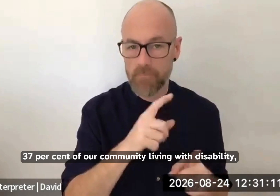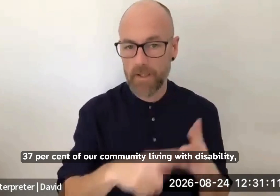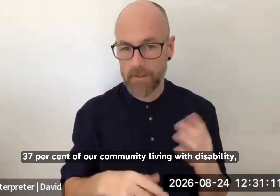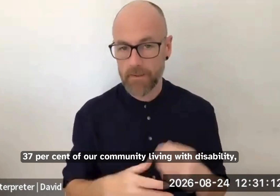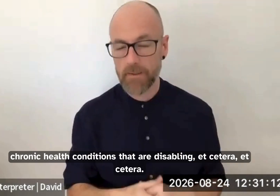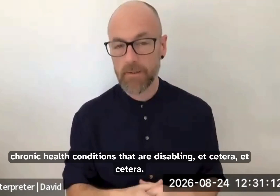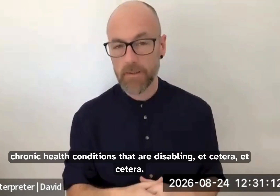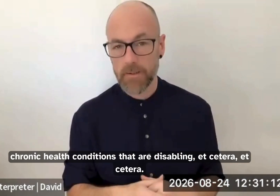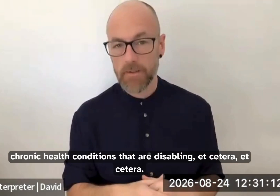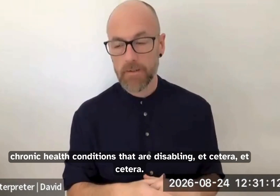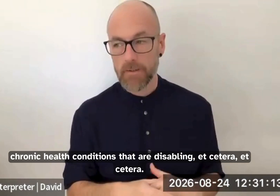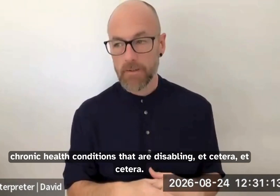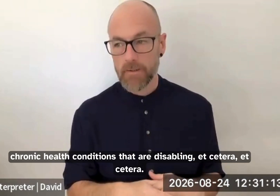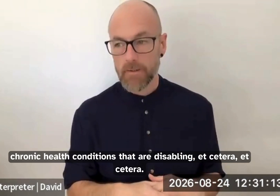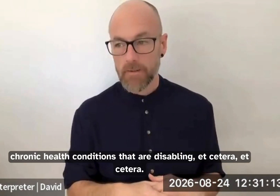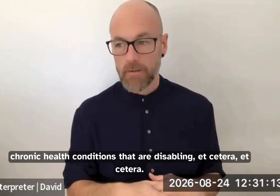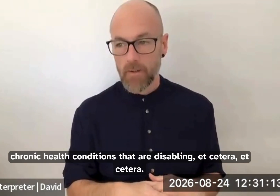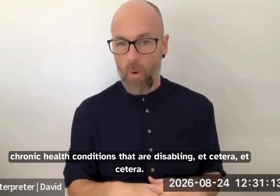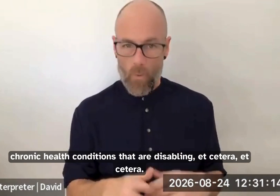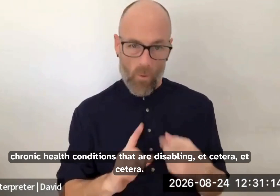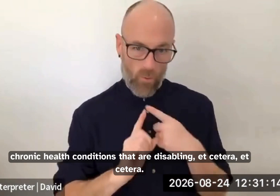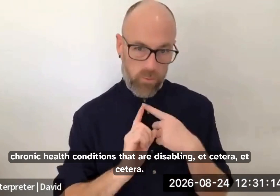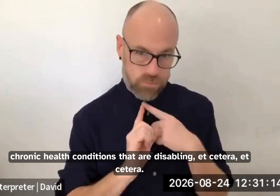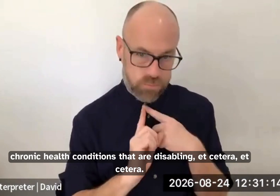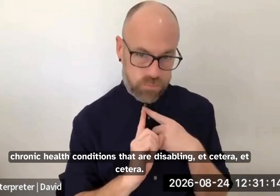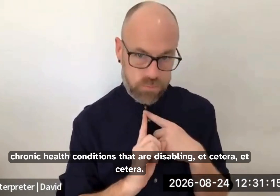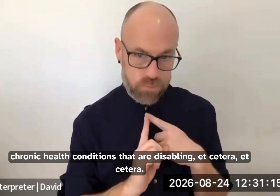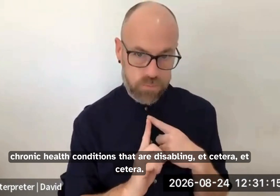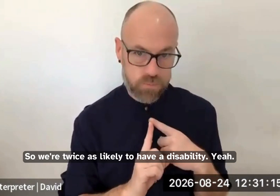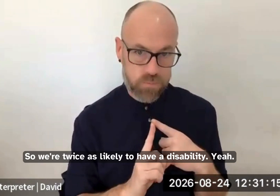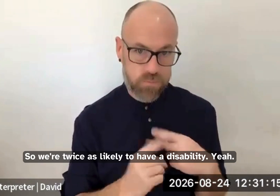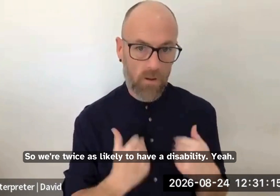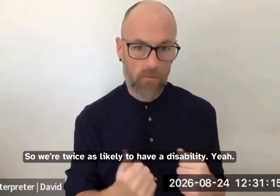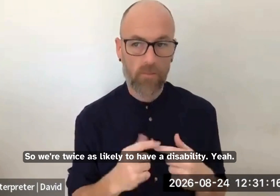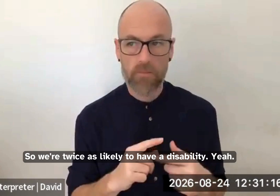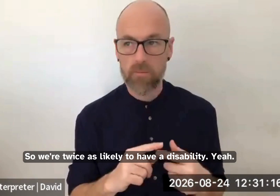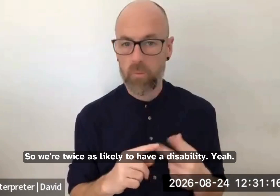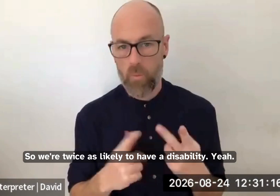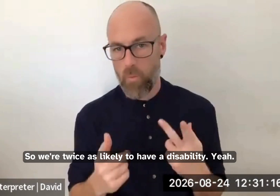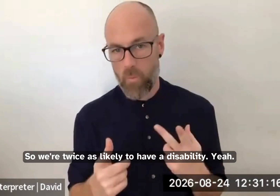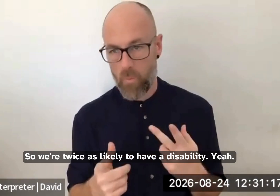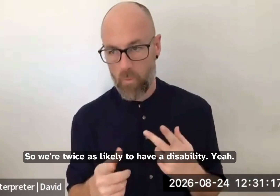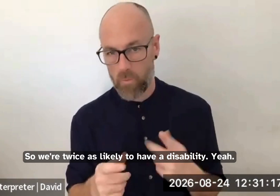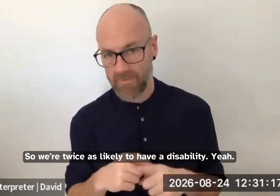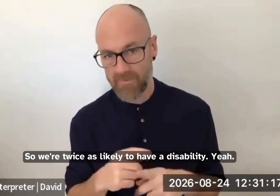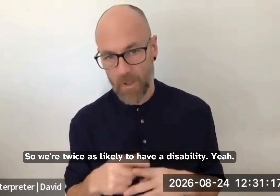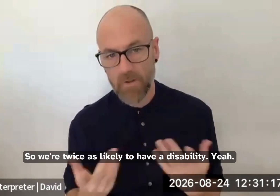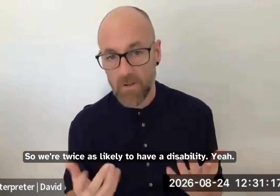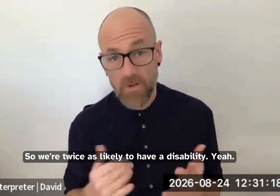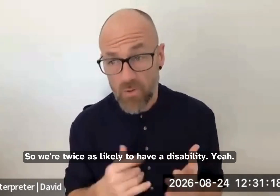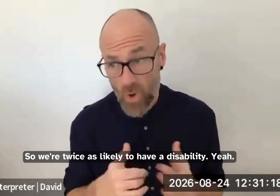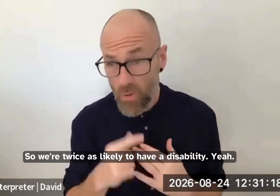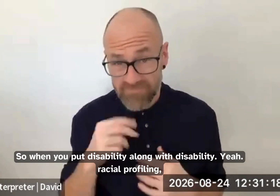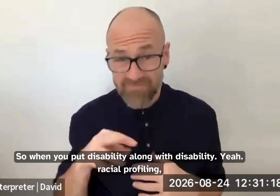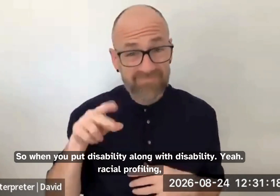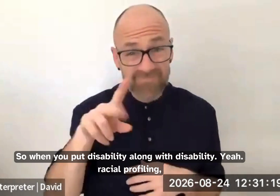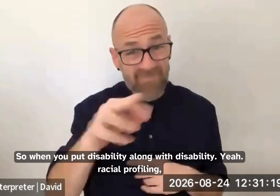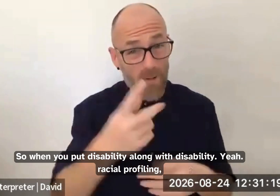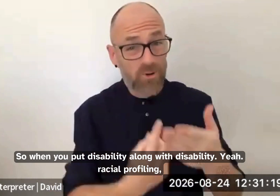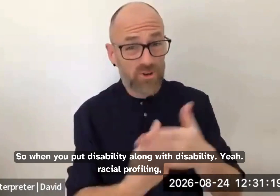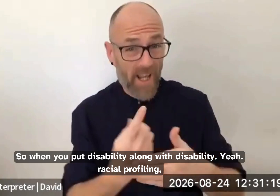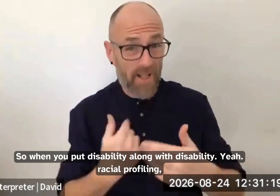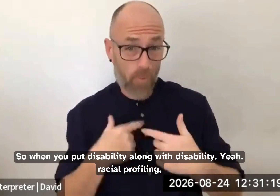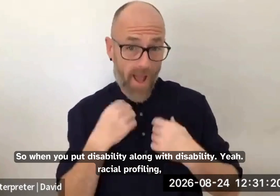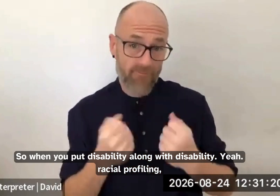with disability, chronic health conditions that are disabling, et cetera, et cetera. So we're twice as likely to have a disability. Yeah.